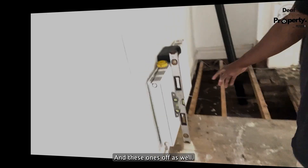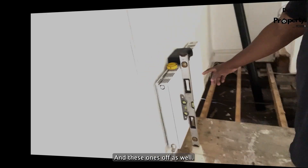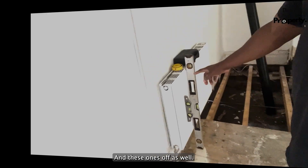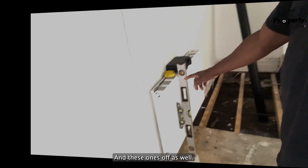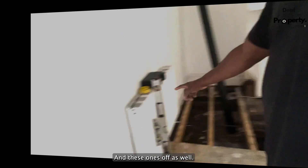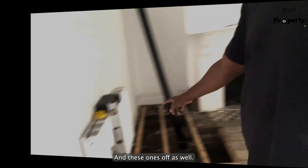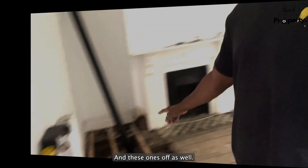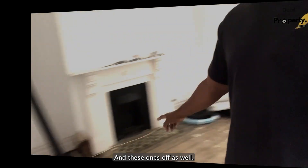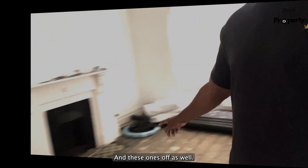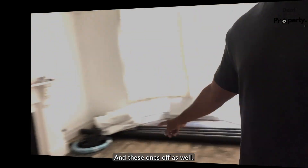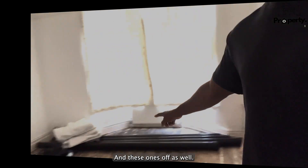And these ones off as well.